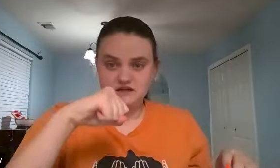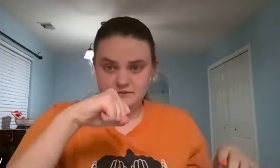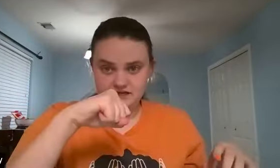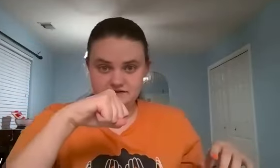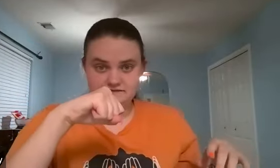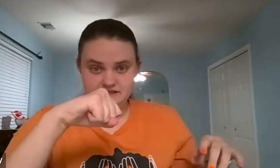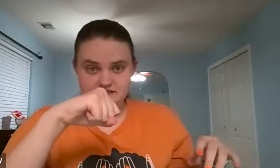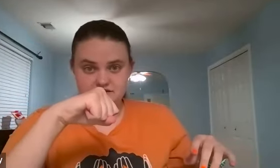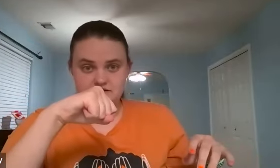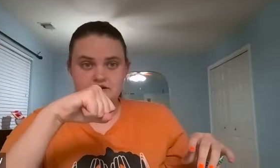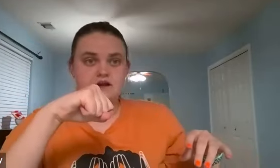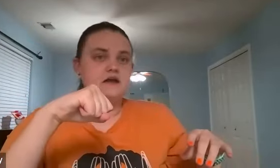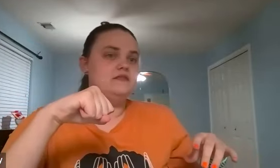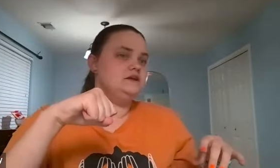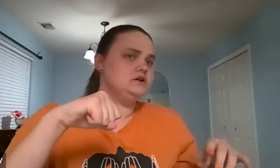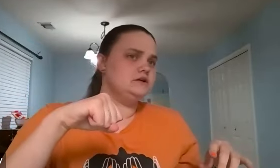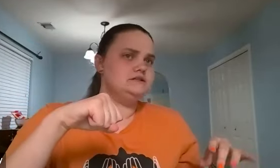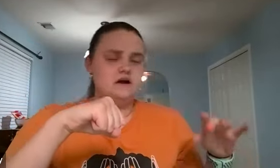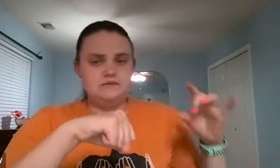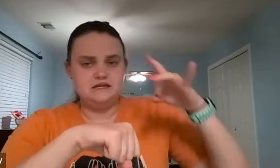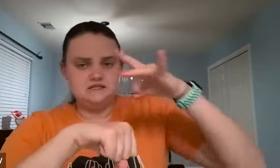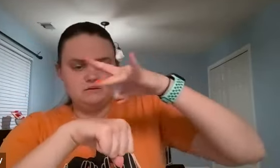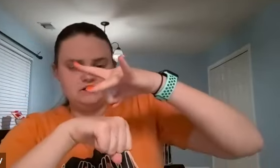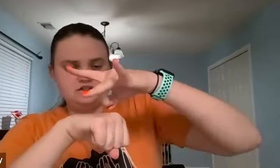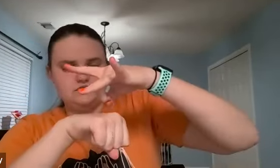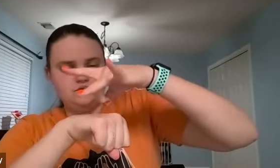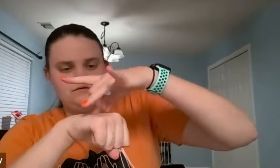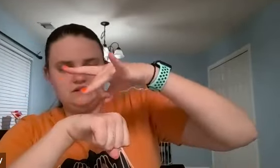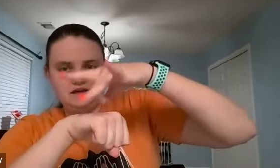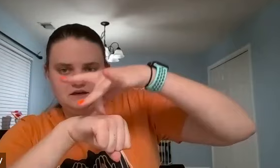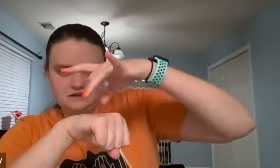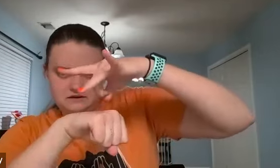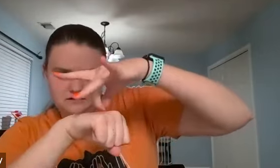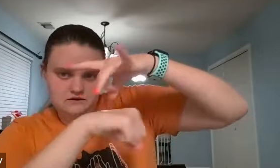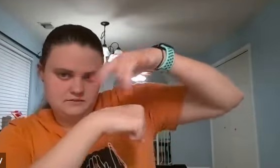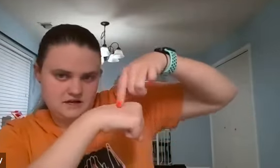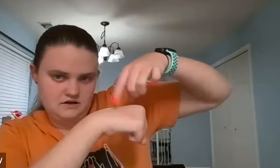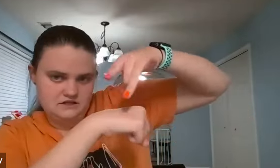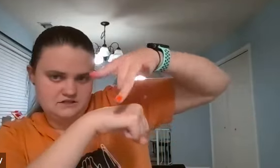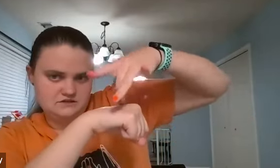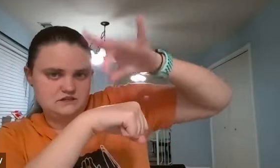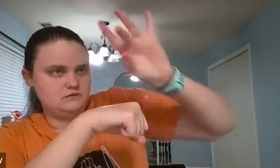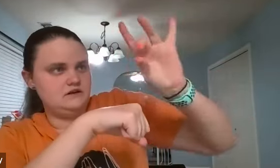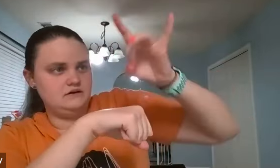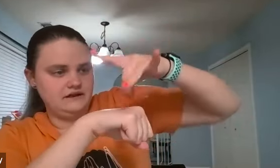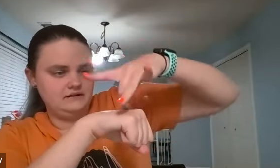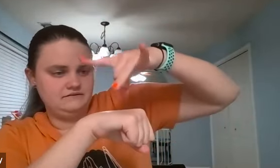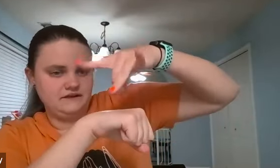non-dominant is a fist. And then your dominant is going to flick the back of your hand. So it's like your middle and then flick.